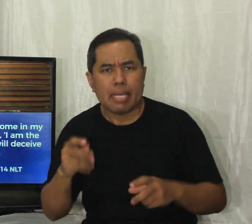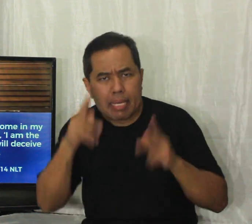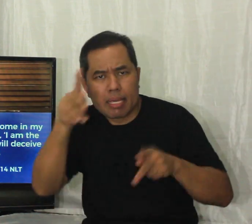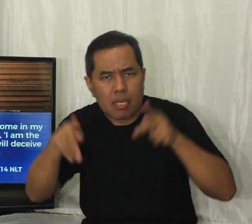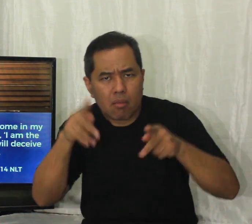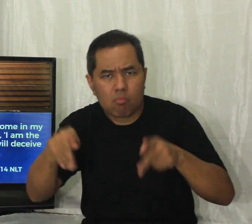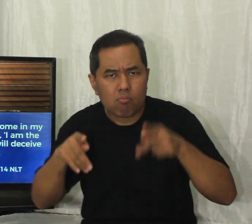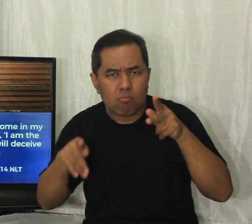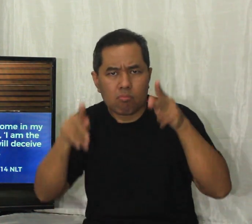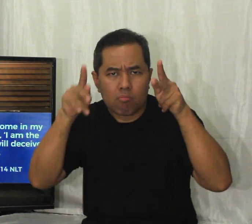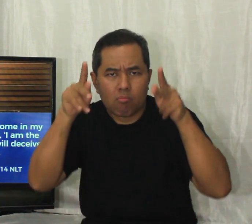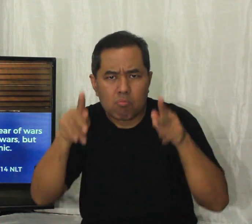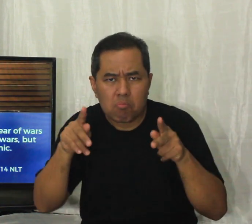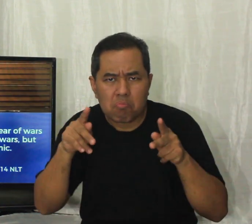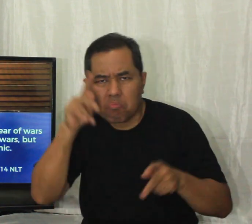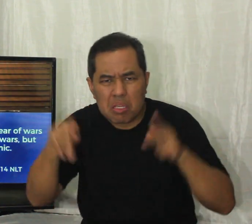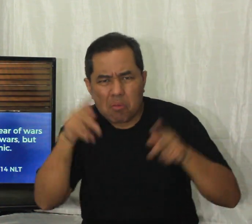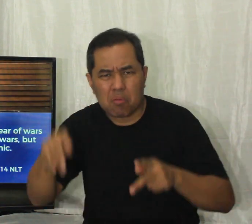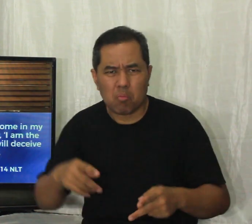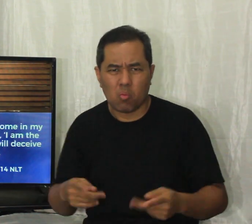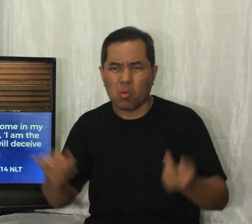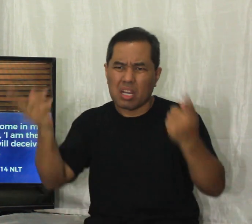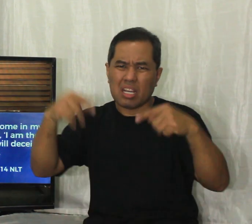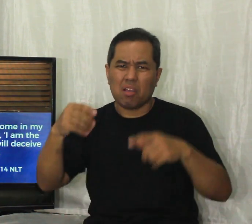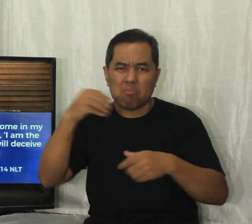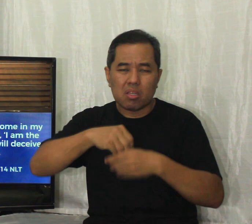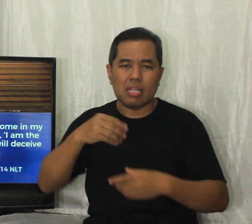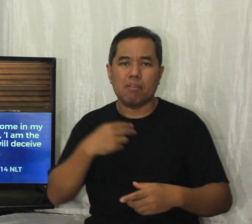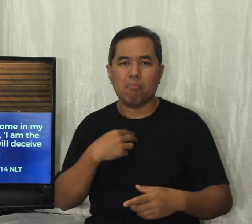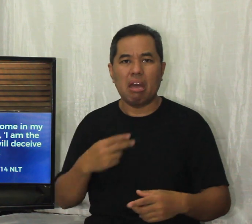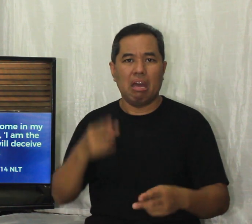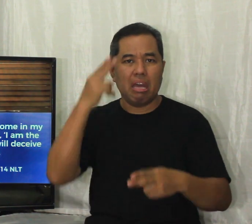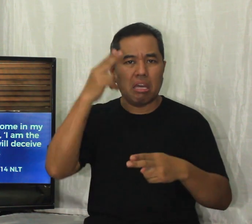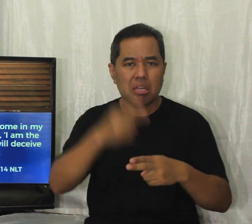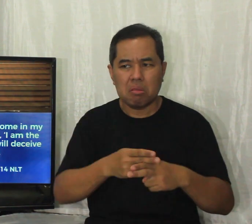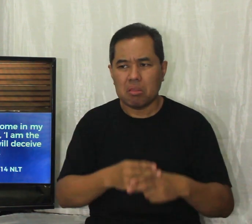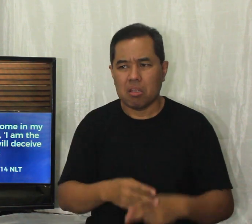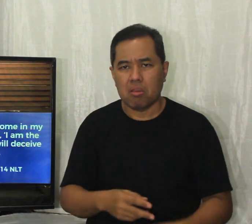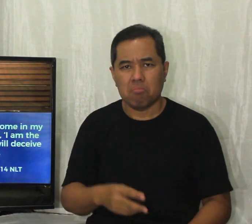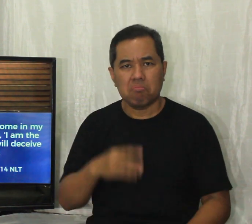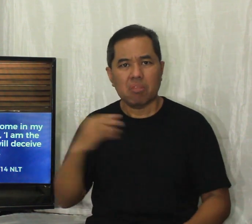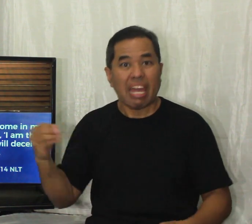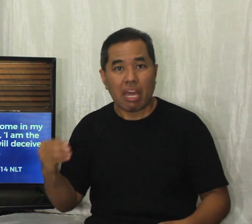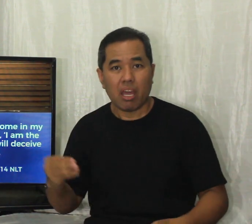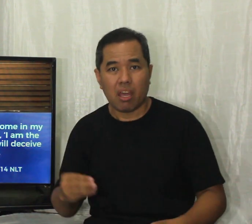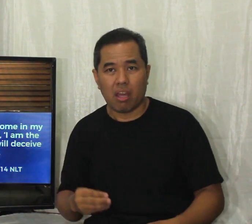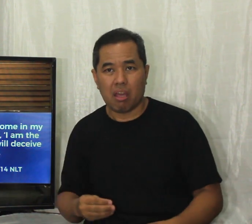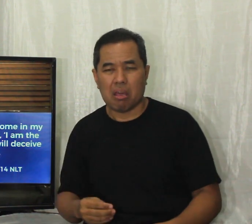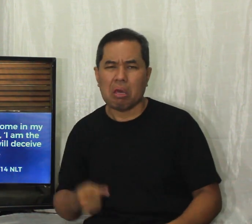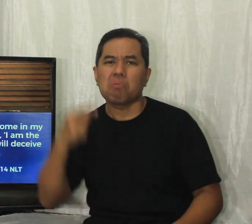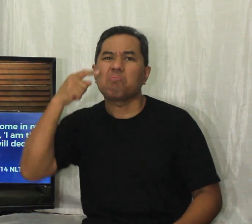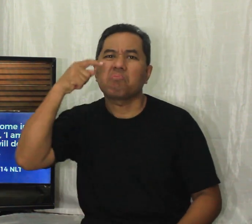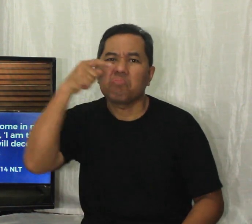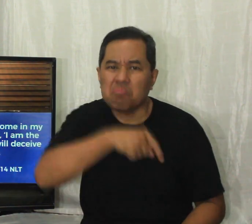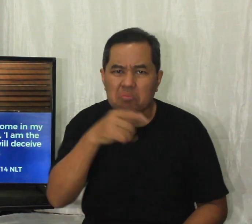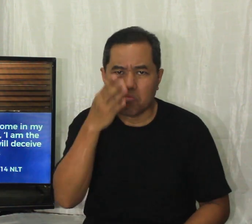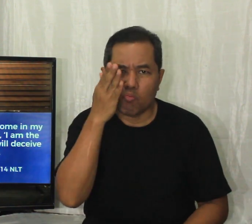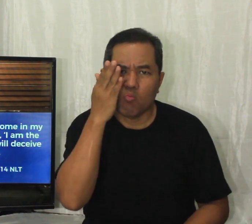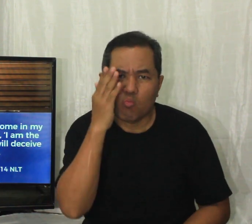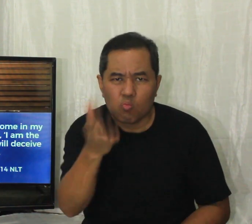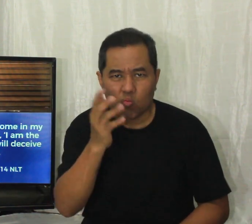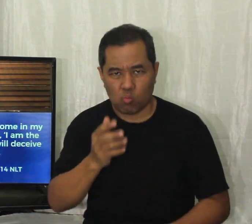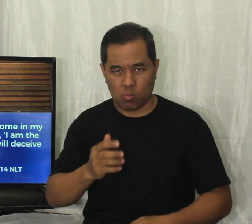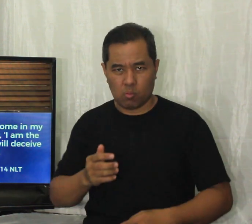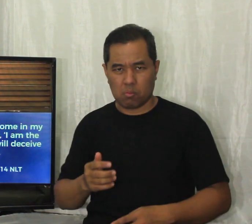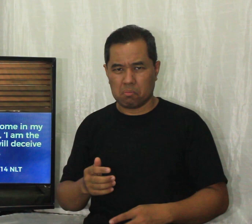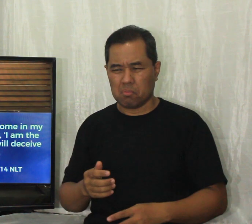deceive many. So he starts off by saying, okay, be careful, because they're going to be false saviors and false